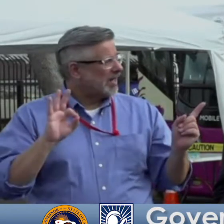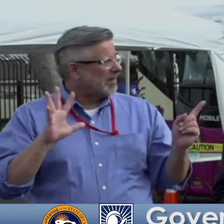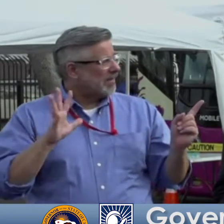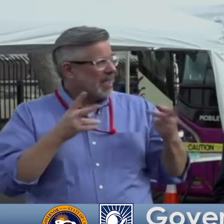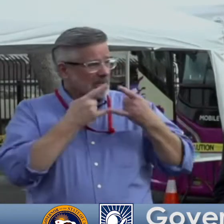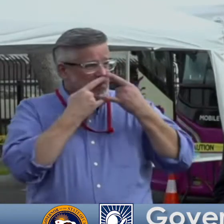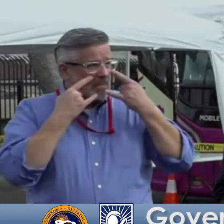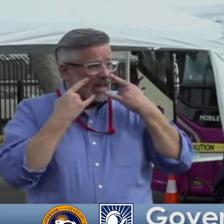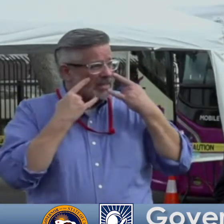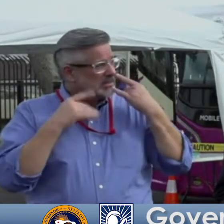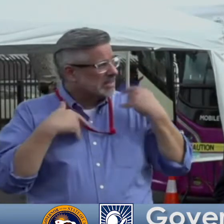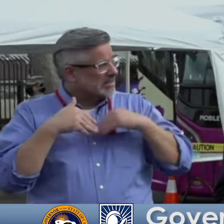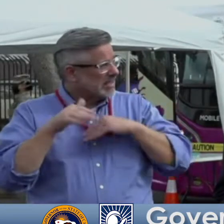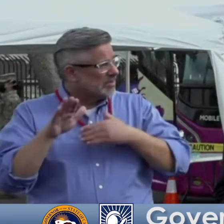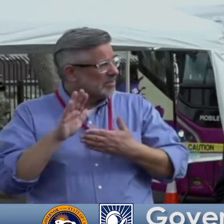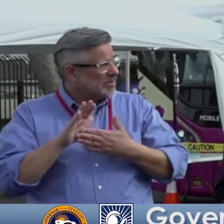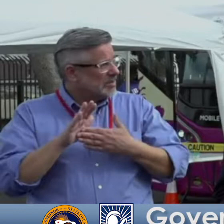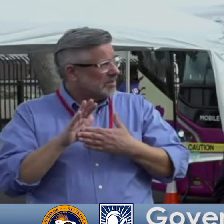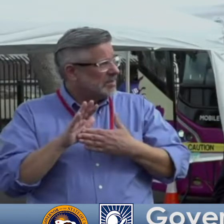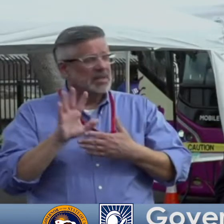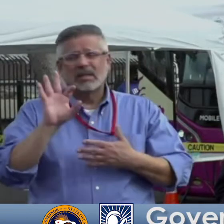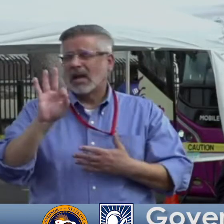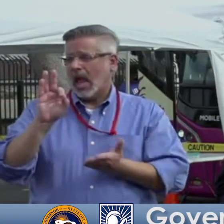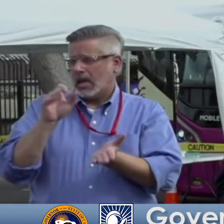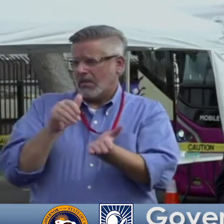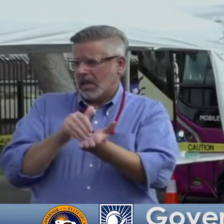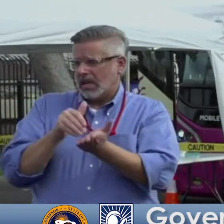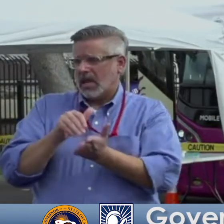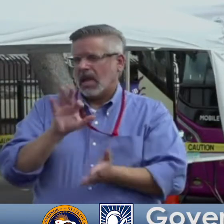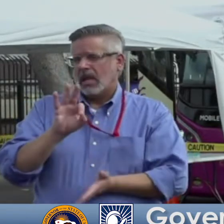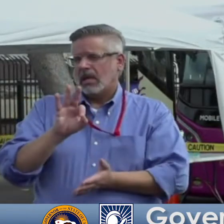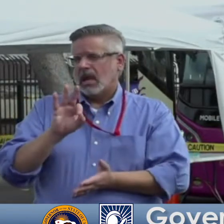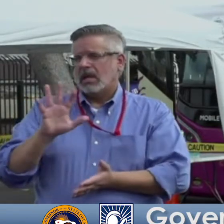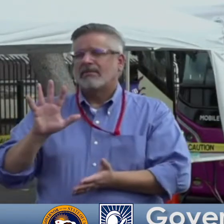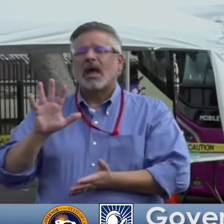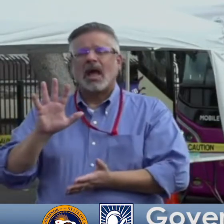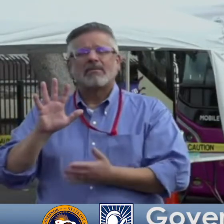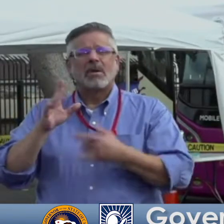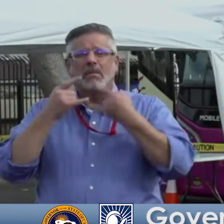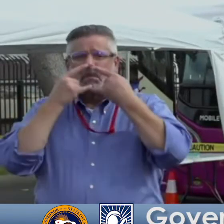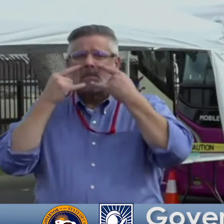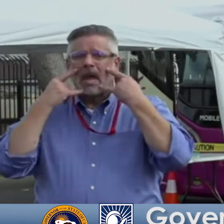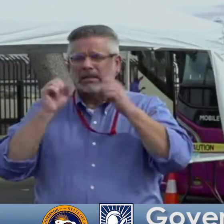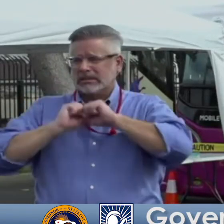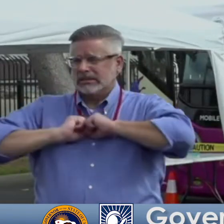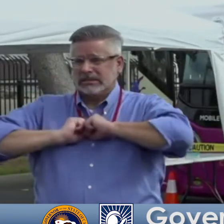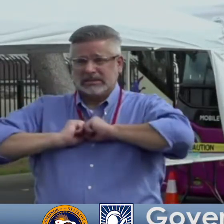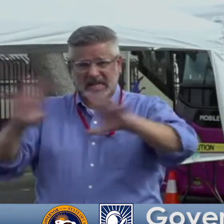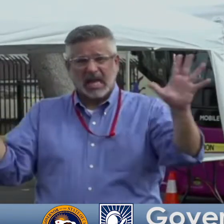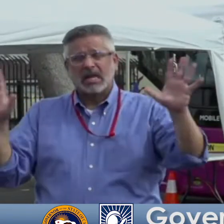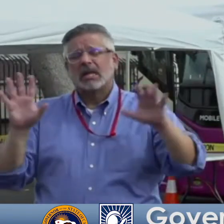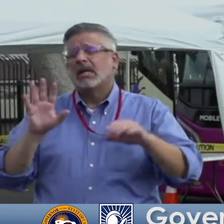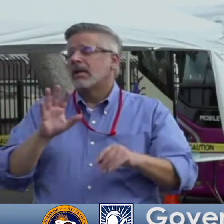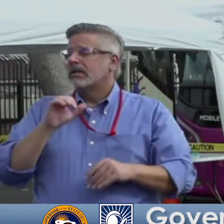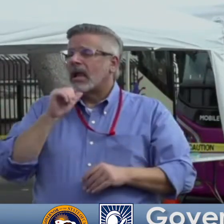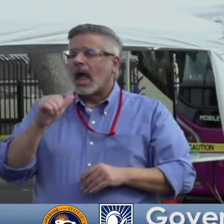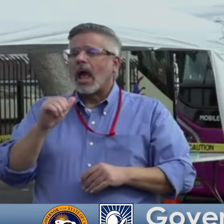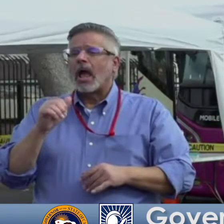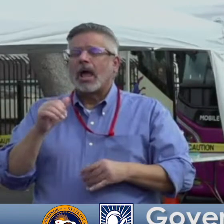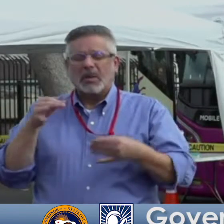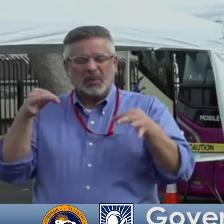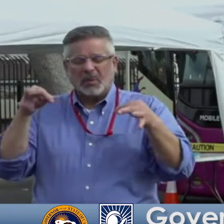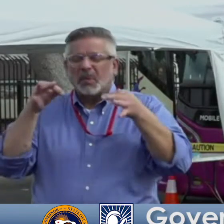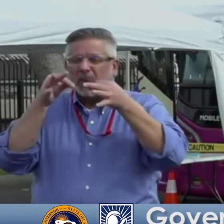masks we've sent to our schools? 9 million. 9 million. Oh, wow. This is important. 9 million, not cloth